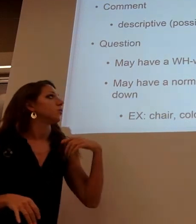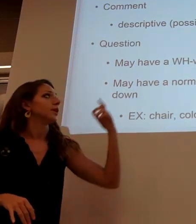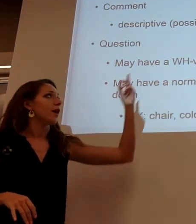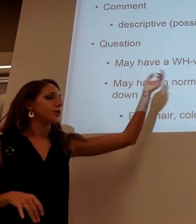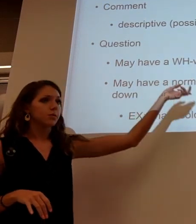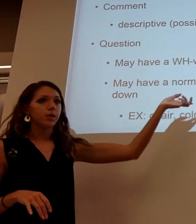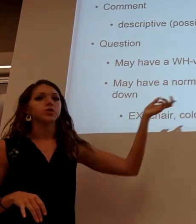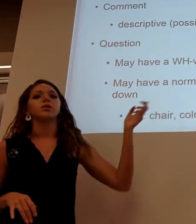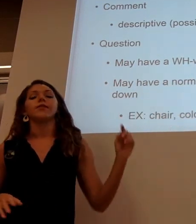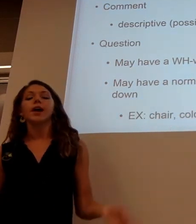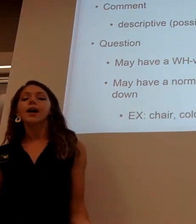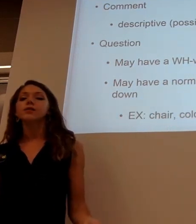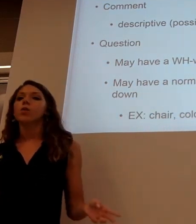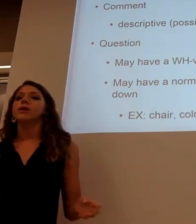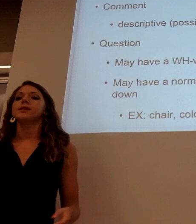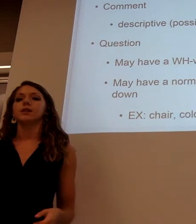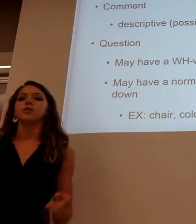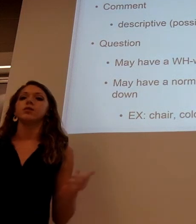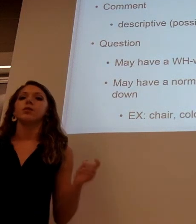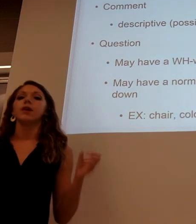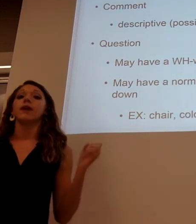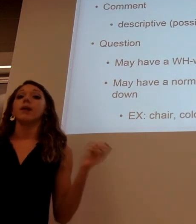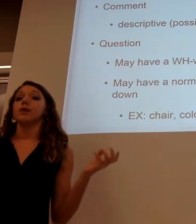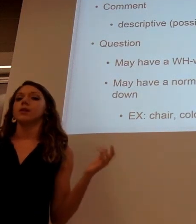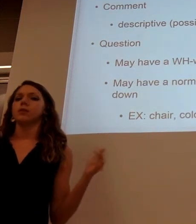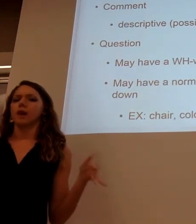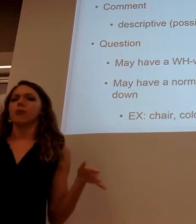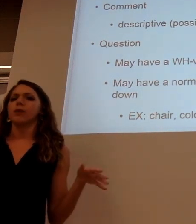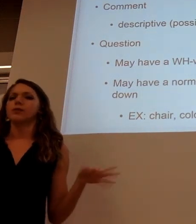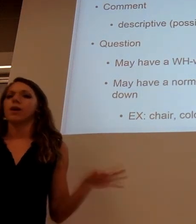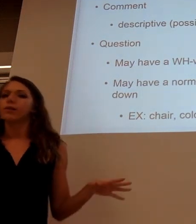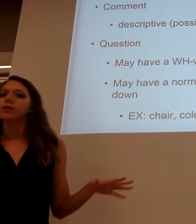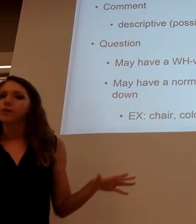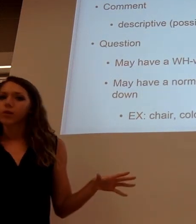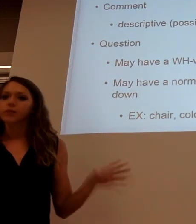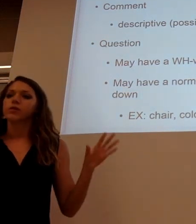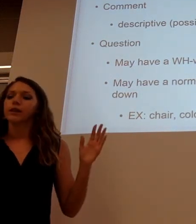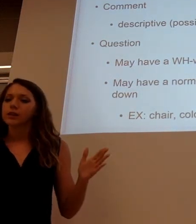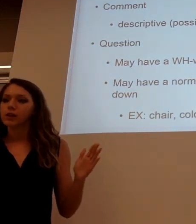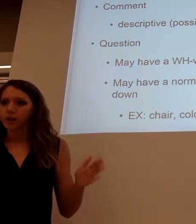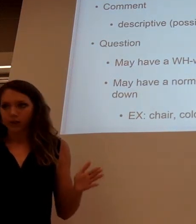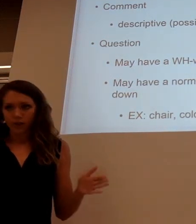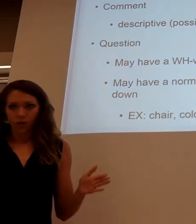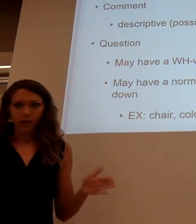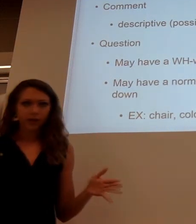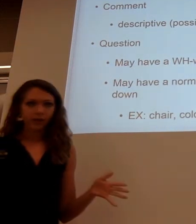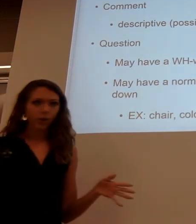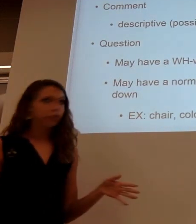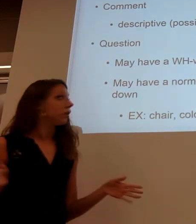would have the WH word at the end, or he's going to do the eyebrows up or the eyebrows down and leaning forward. So you'll like clearly know that it's a